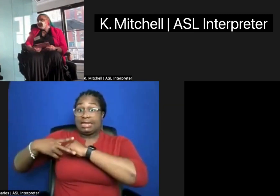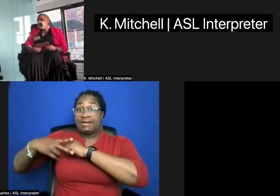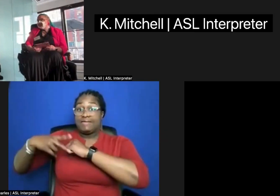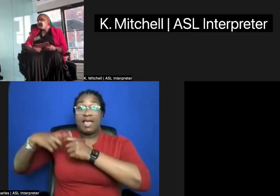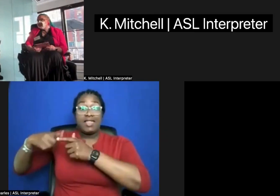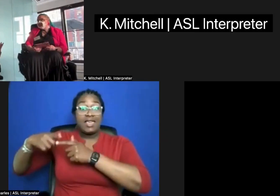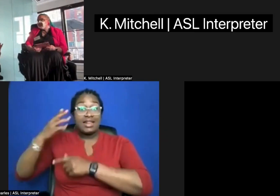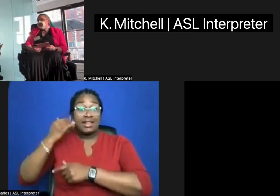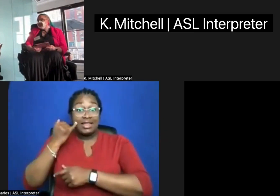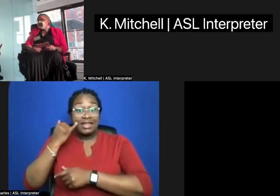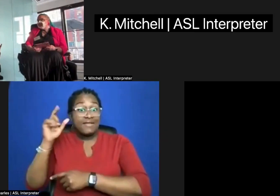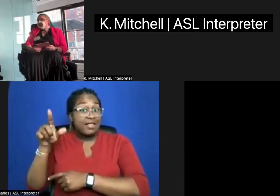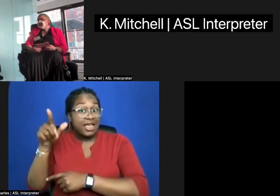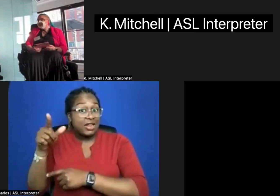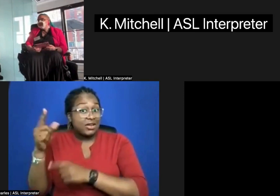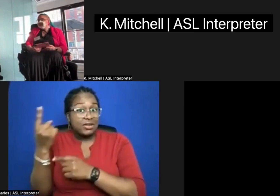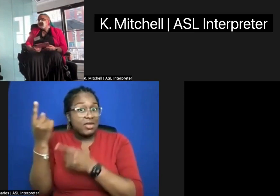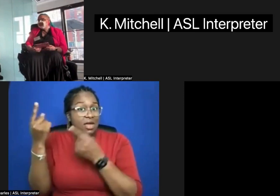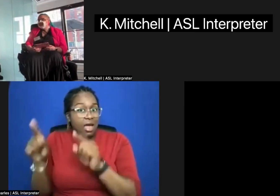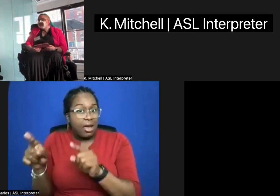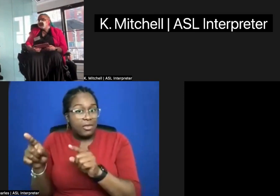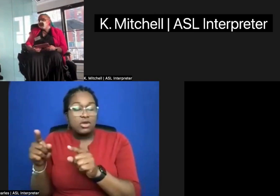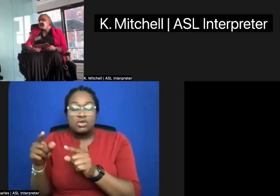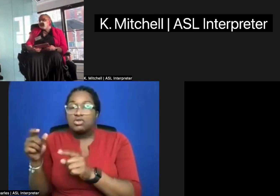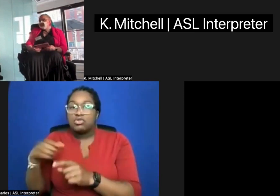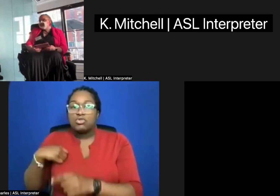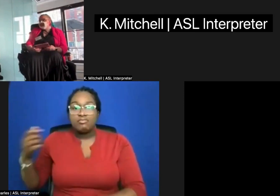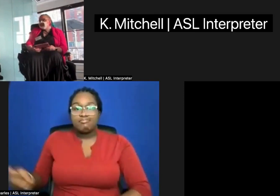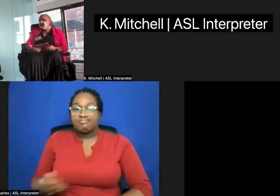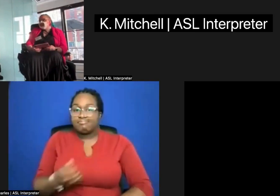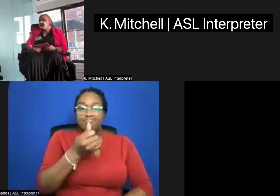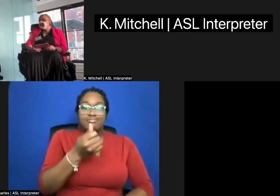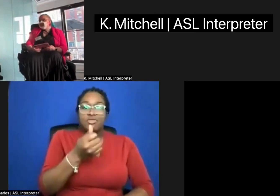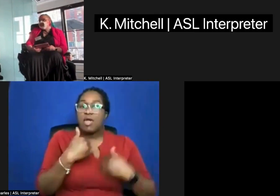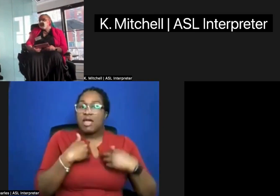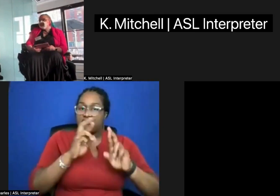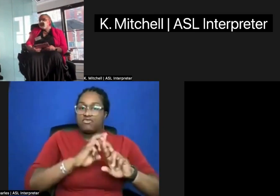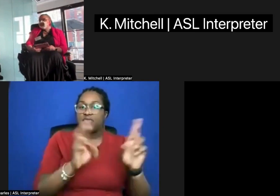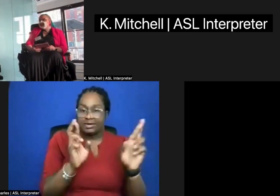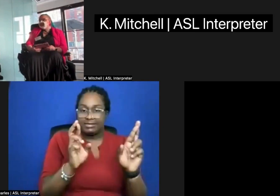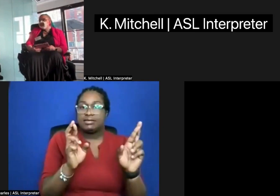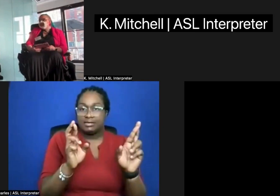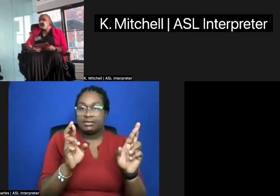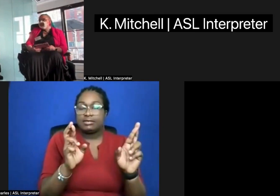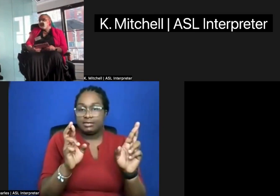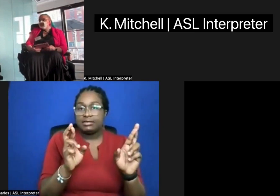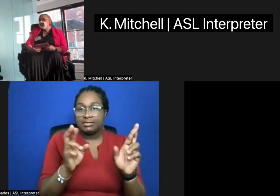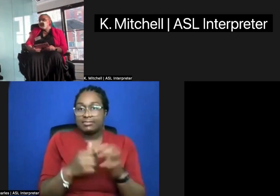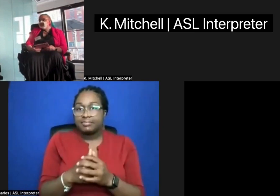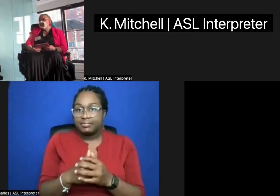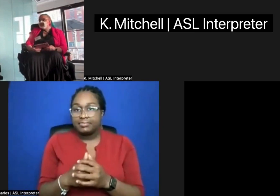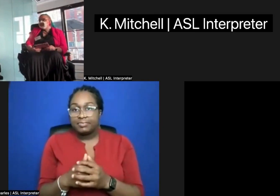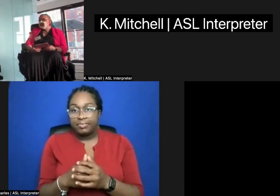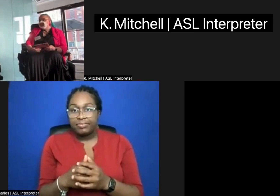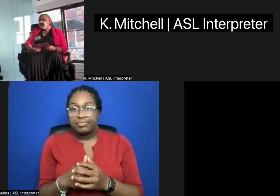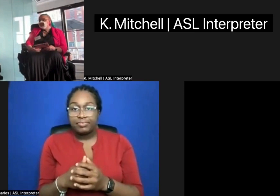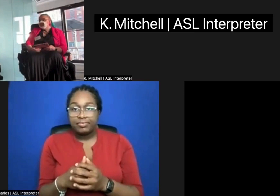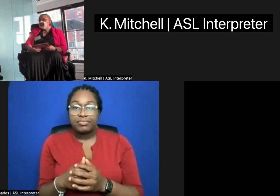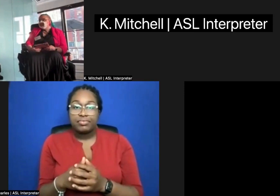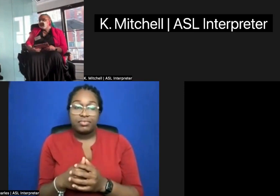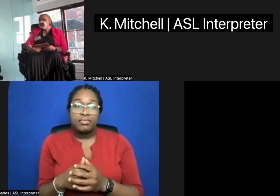claim. I hope that you don't, but if you do, this will be a big deal. Well, and just to add on, I